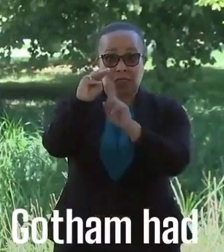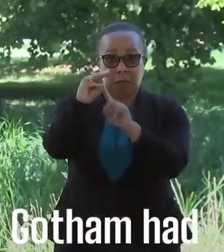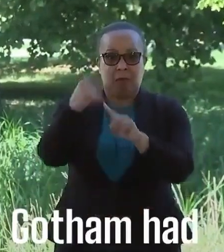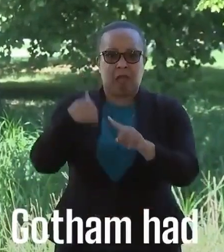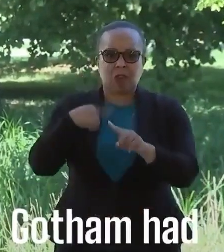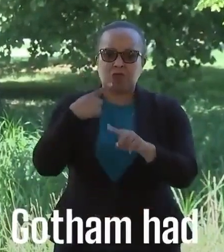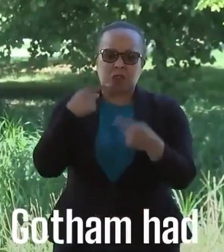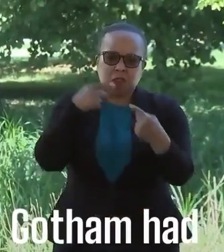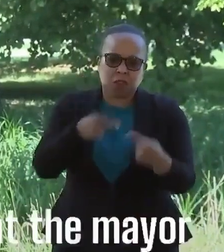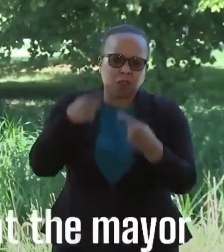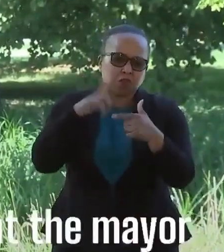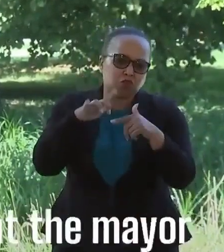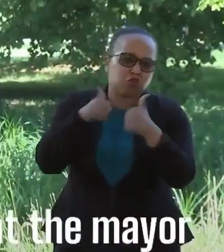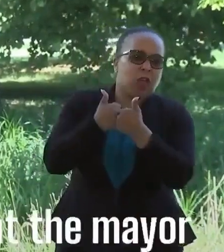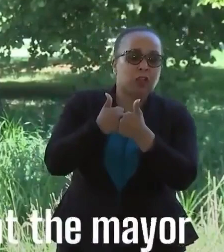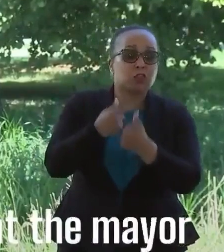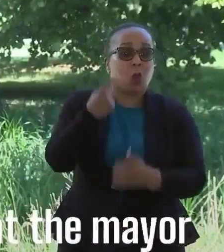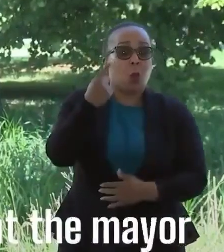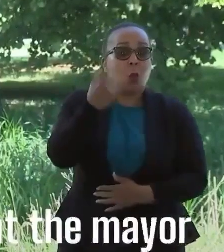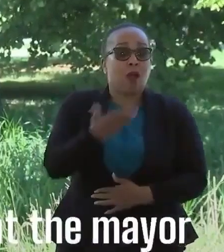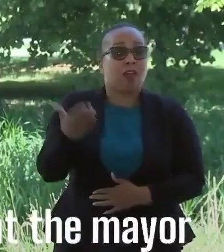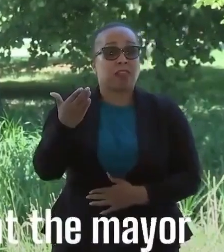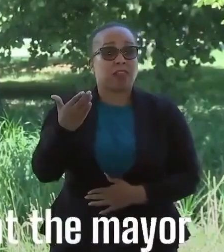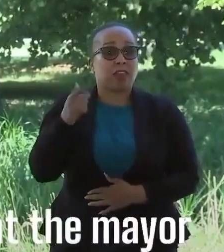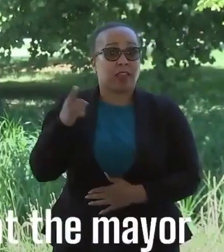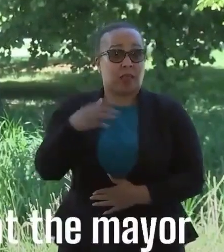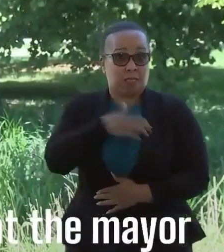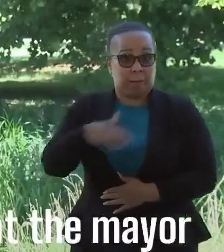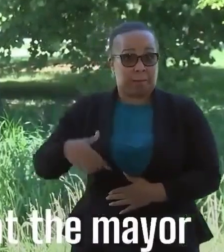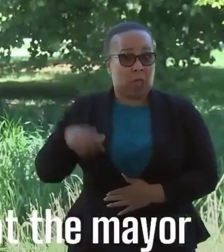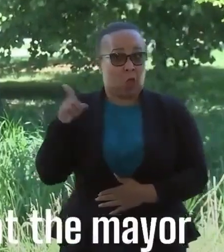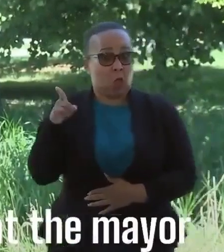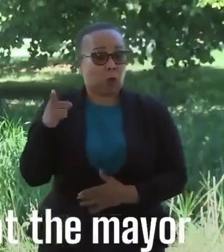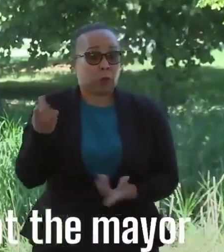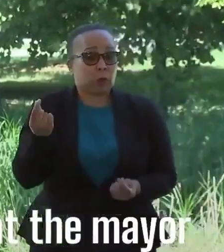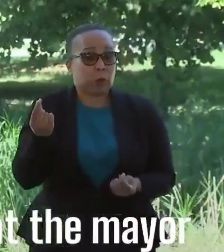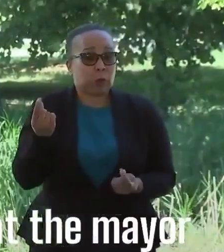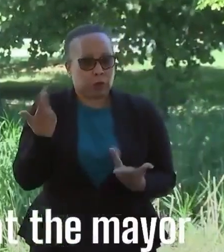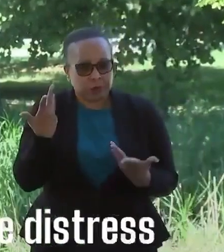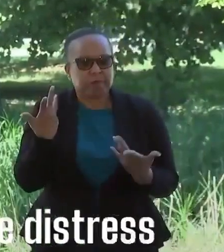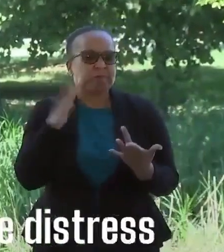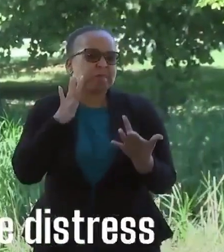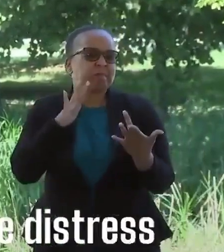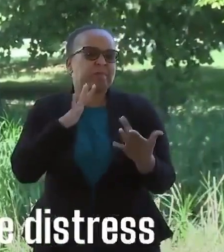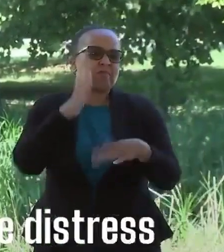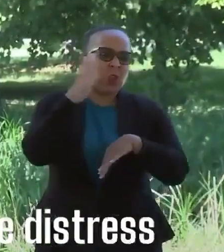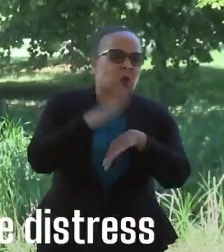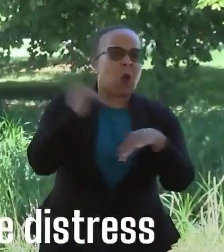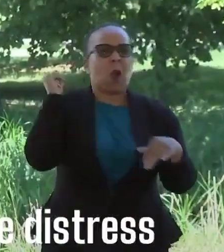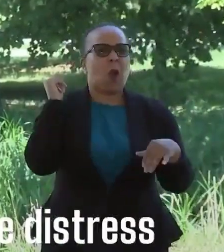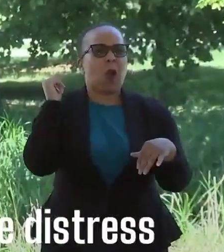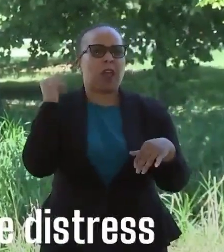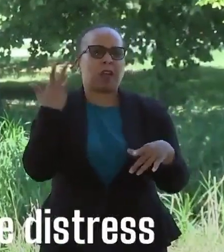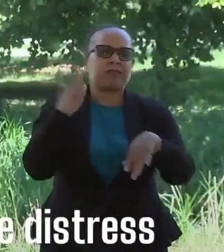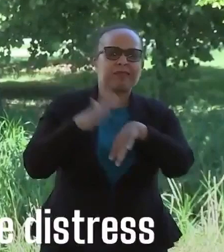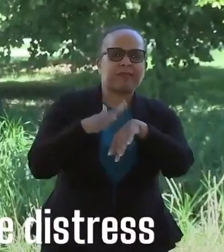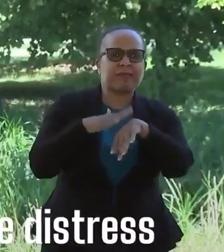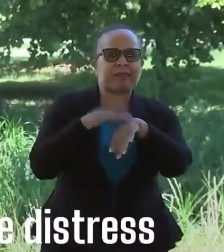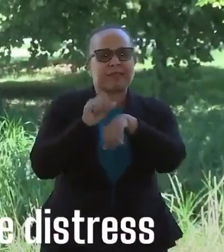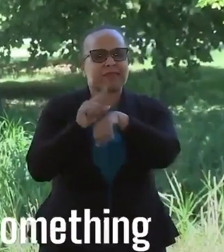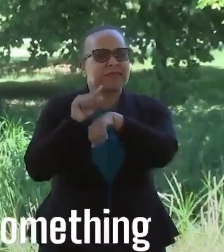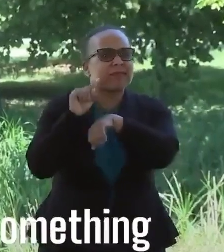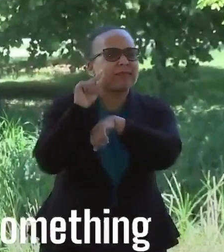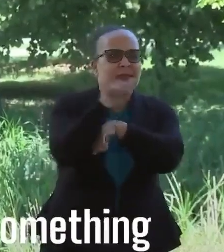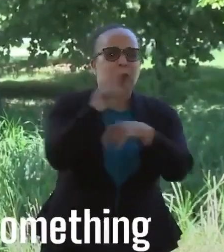real difficult challenge, one of the things that the mayor there did is he called out and he sent out the distress signal to